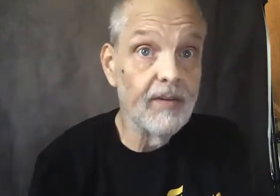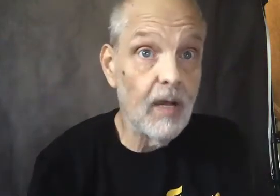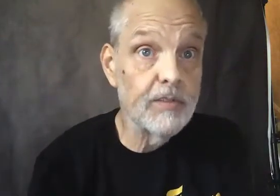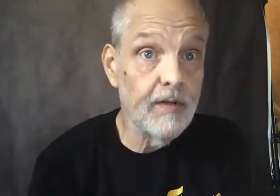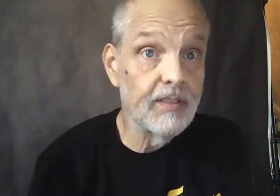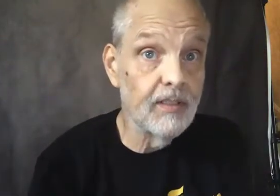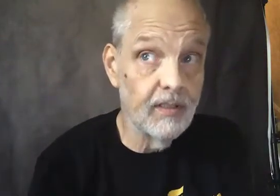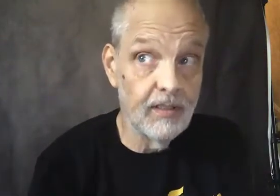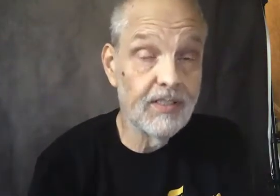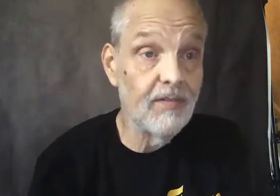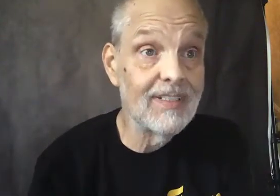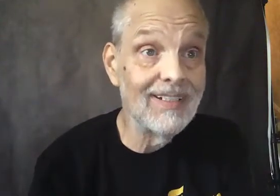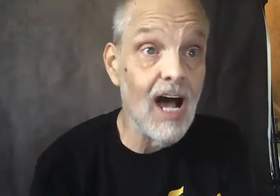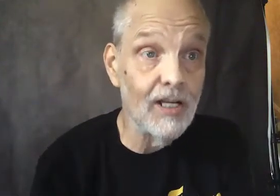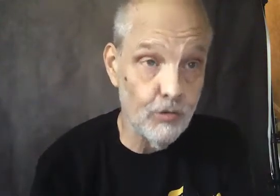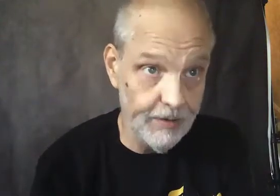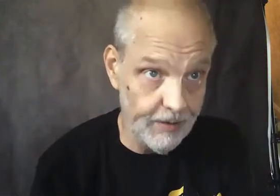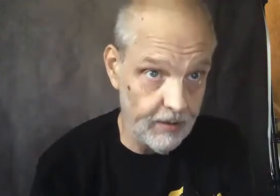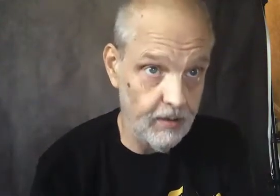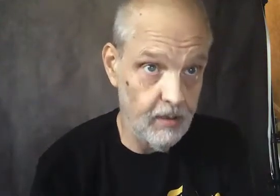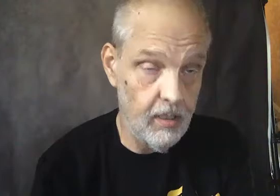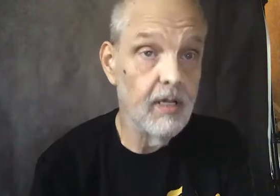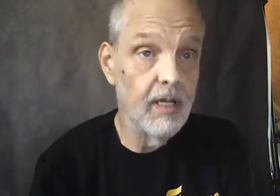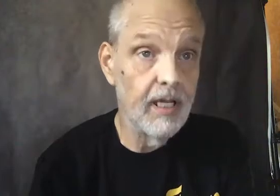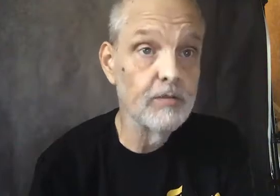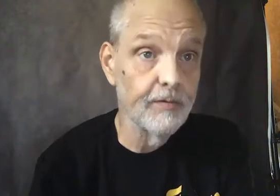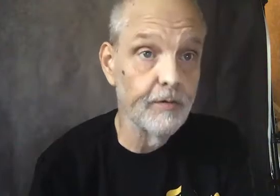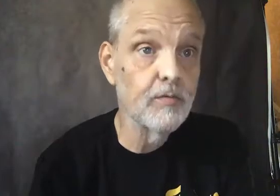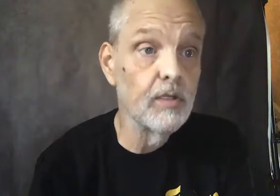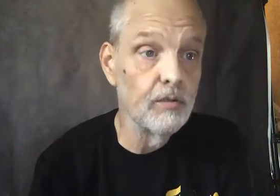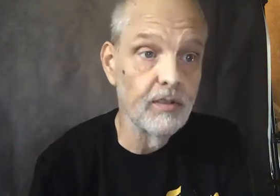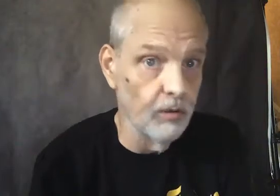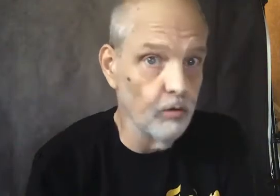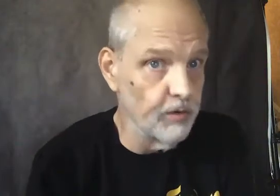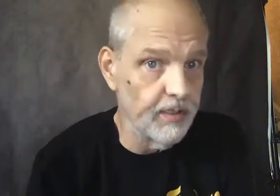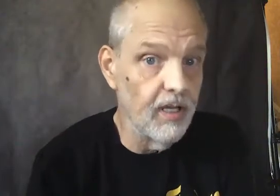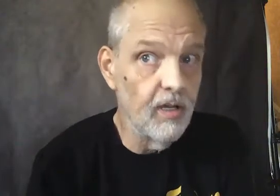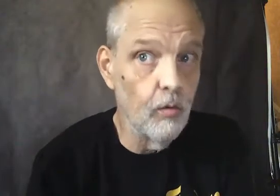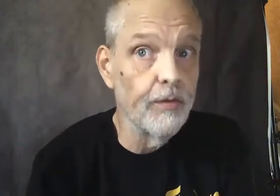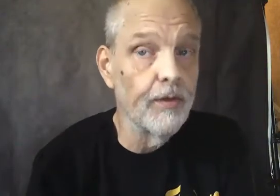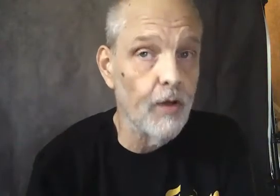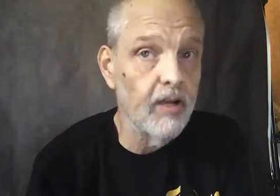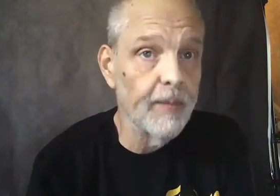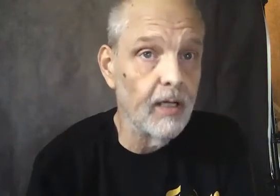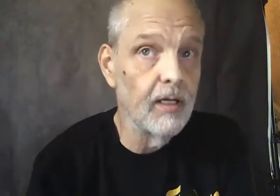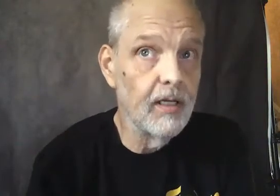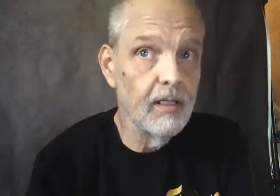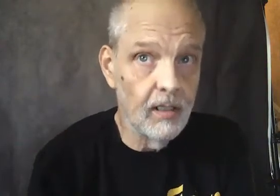That was around the 1700s. He was the first one who thought about,